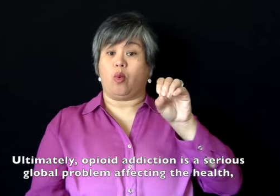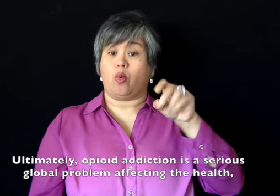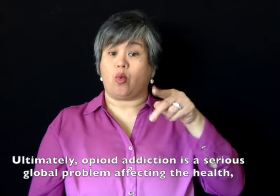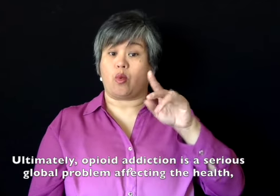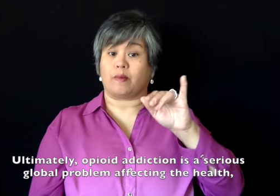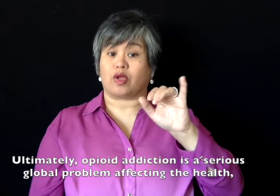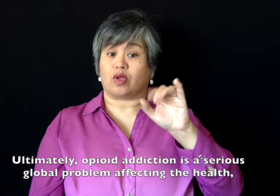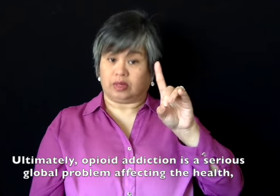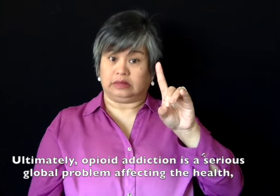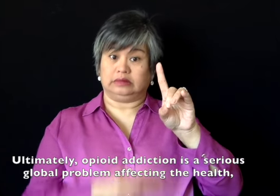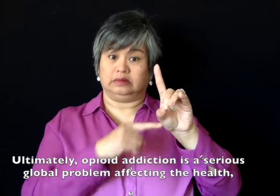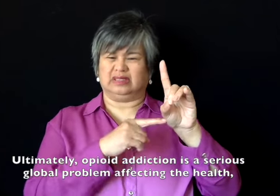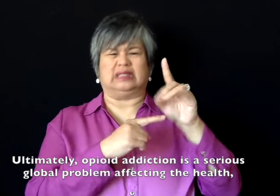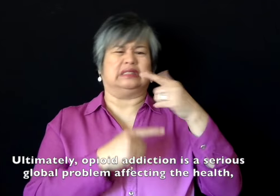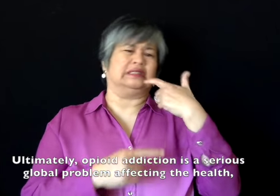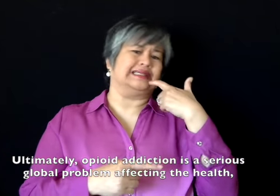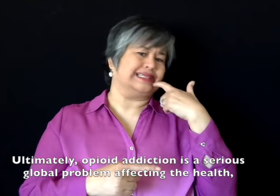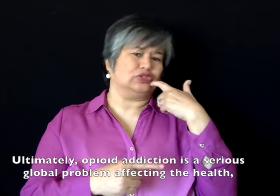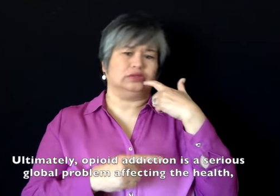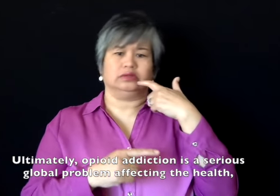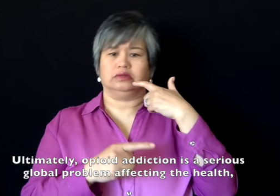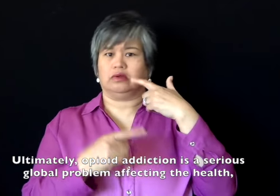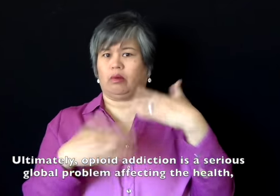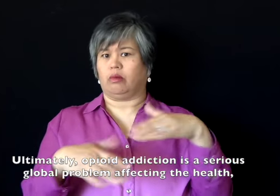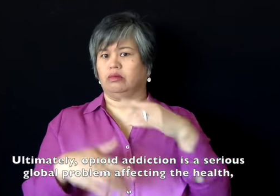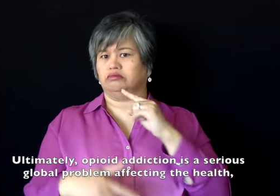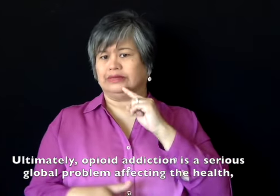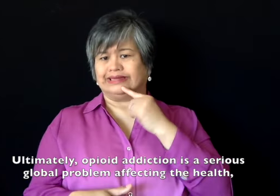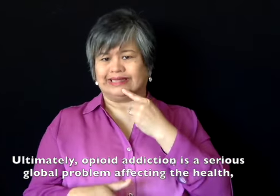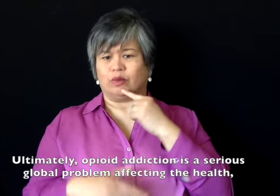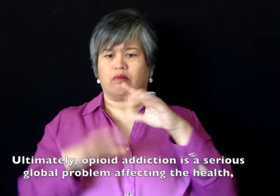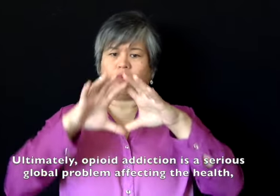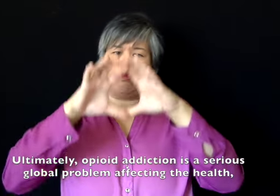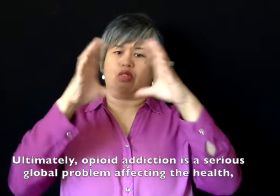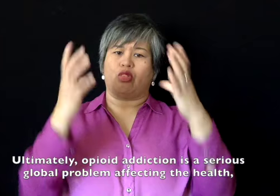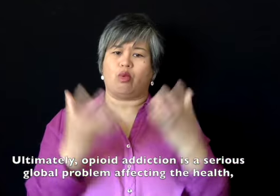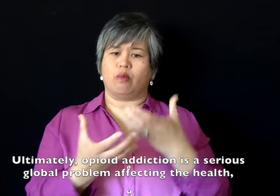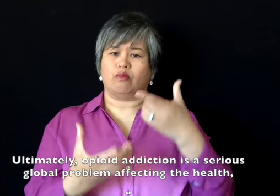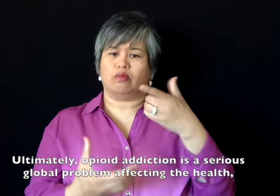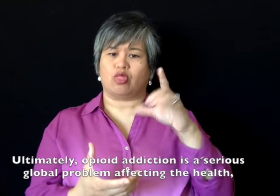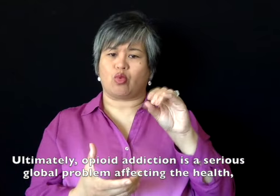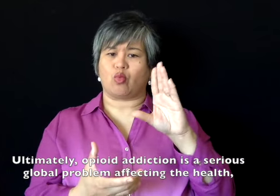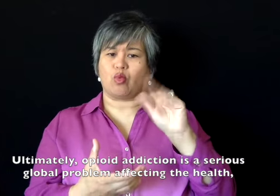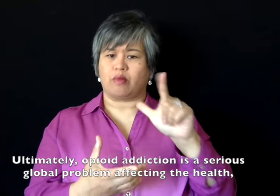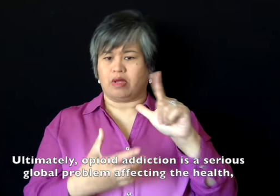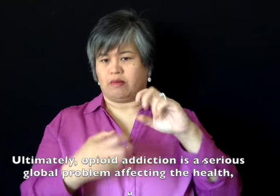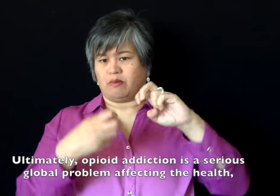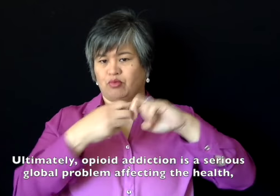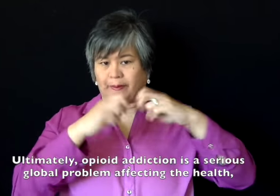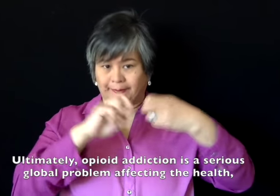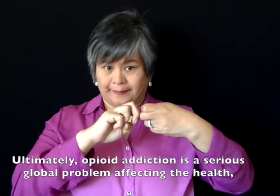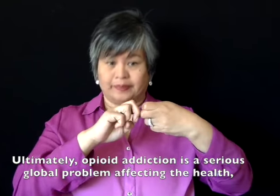Ultimately, opioid addiction is a serious global problem affecting health,